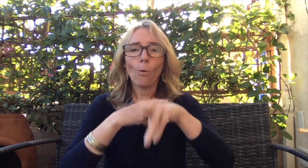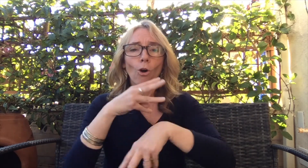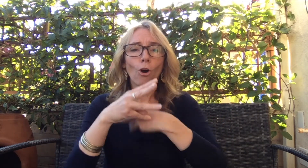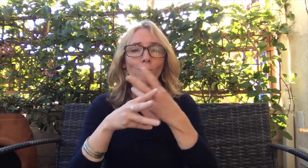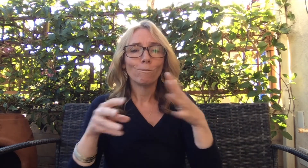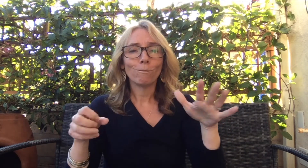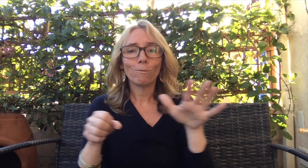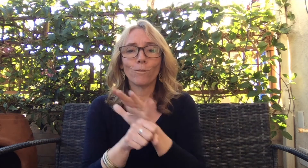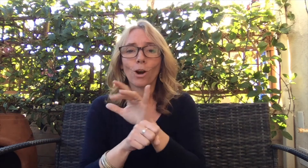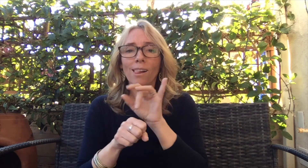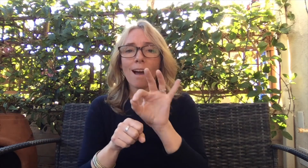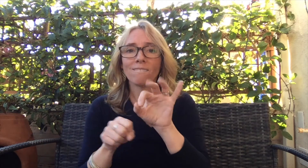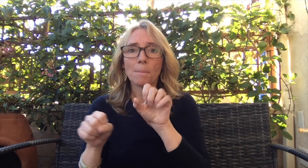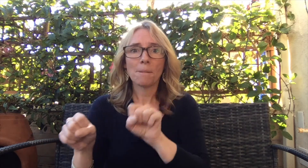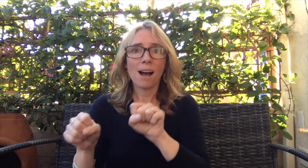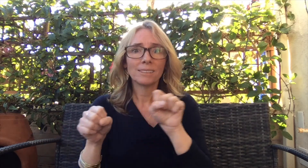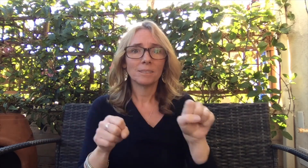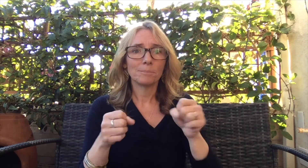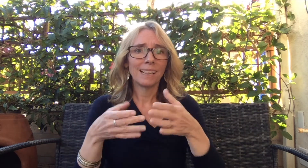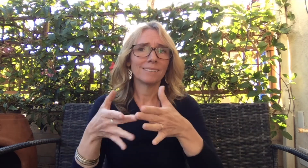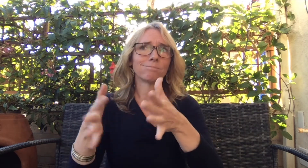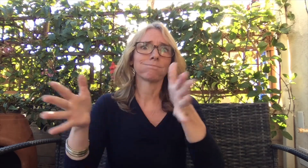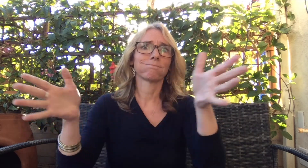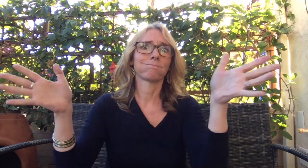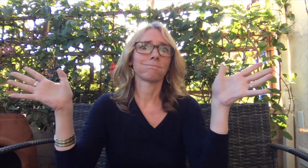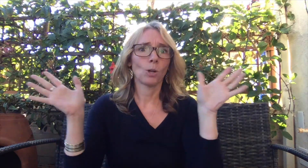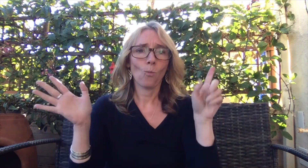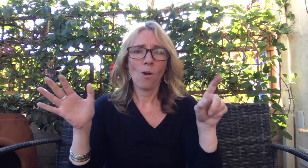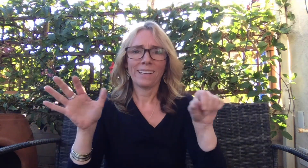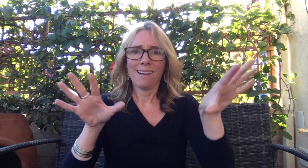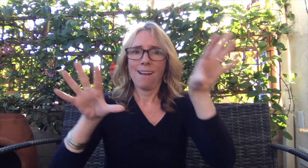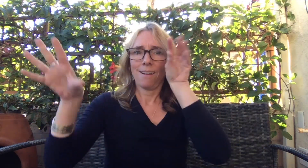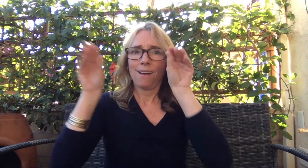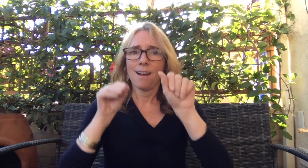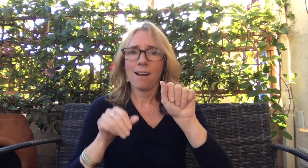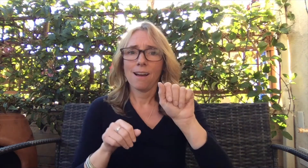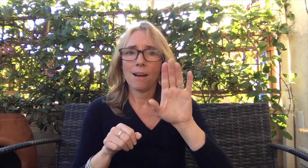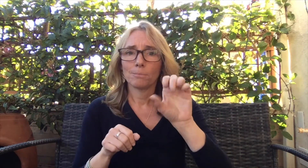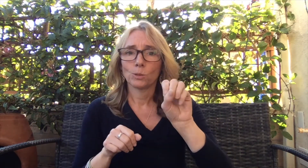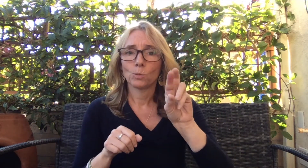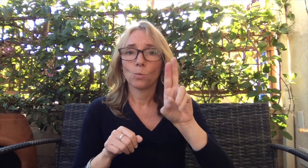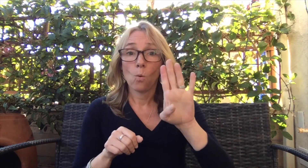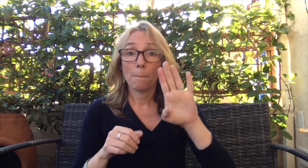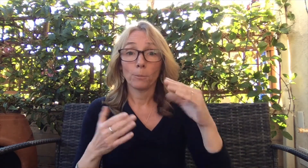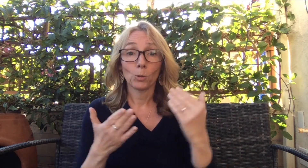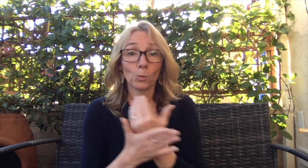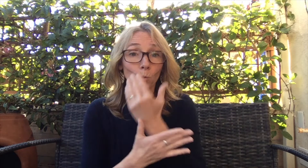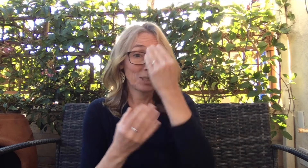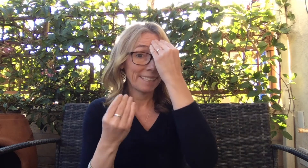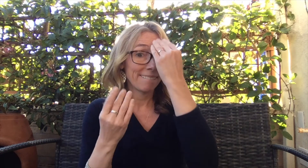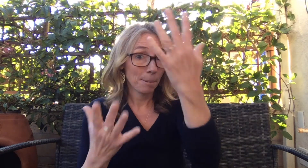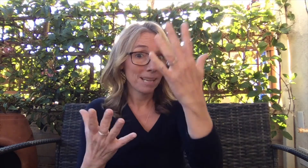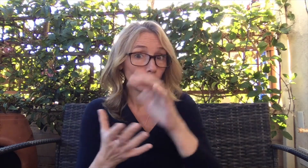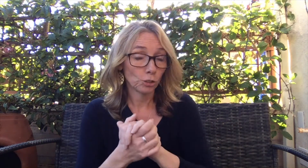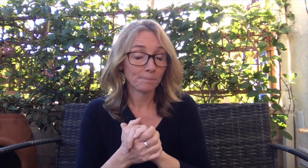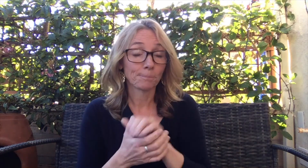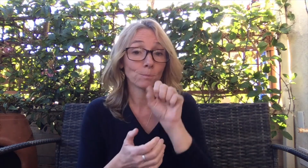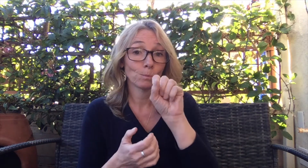a shift. It's pretty remarkable. The world is full of possibilities in terms of how you can absorb